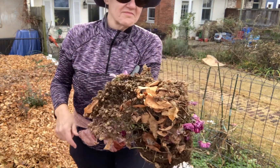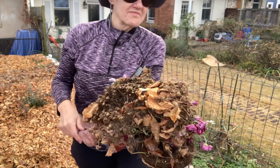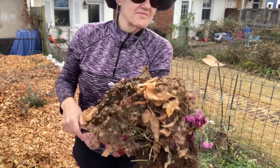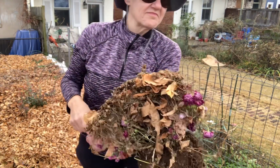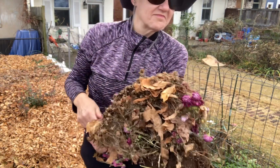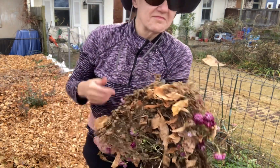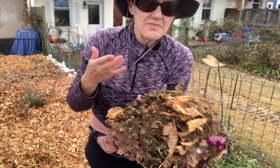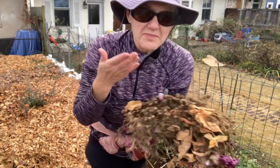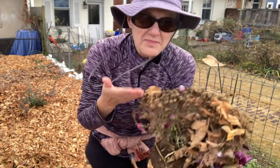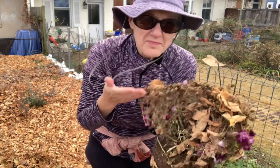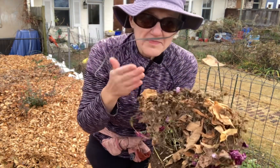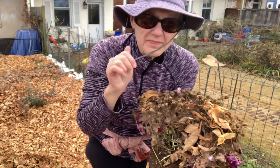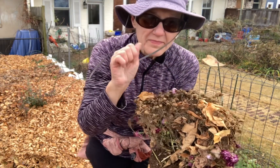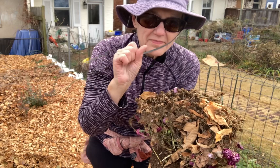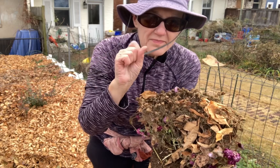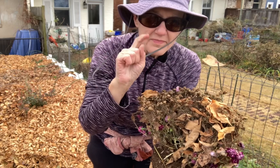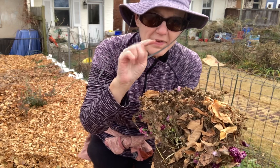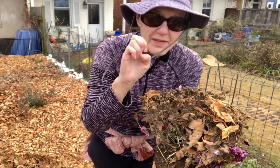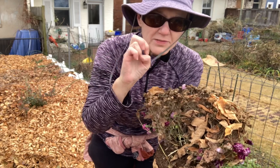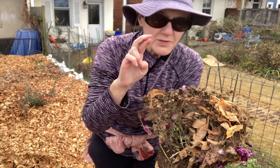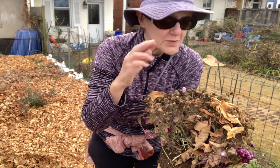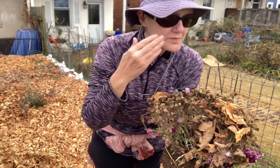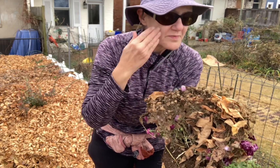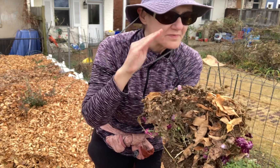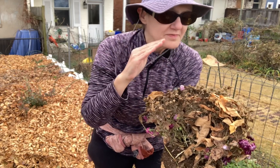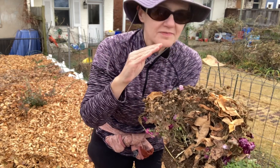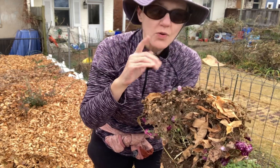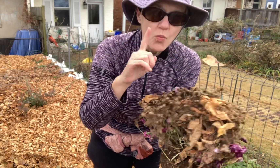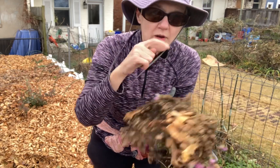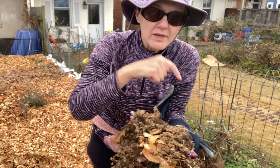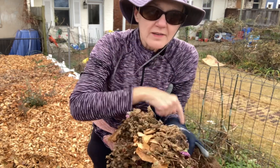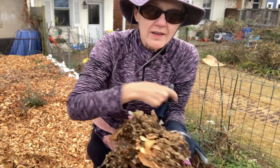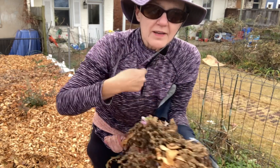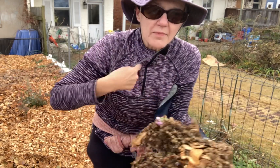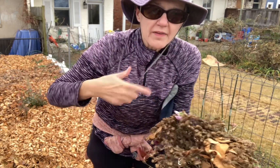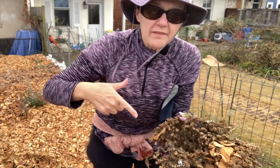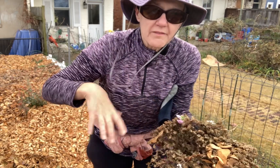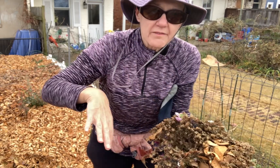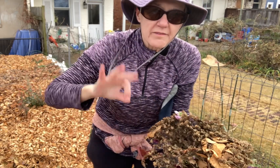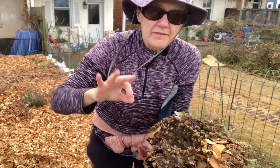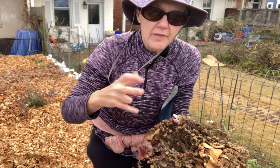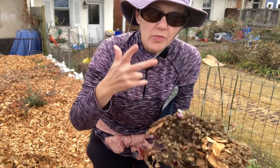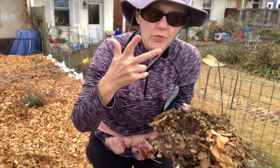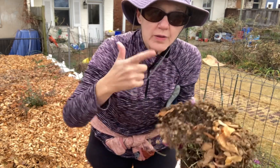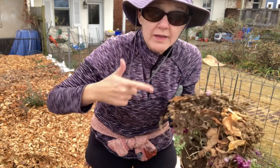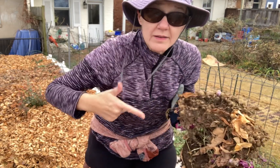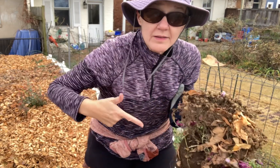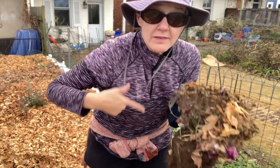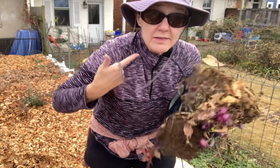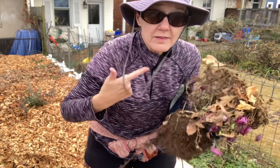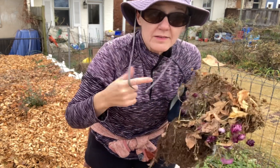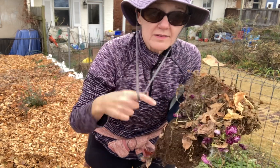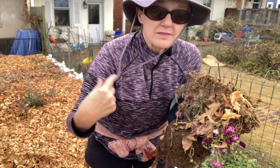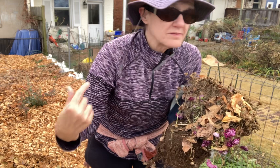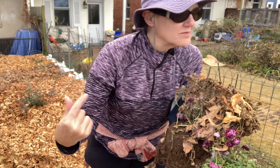I think these might be asters. One time I found 3 living